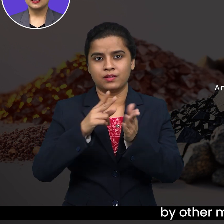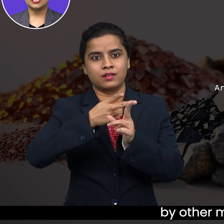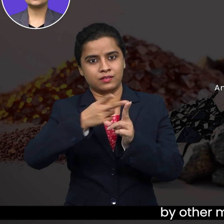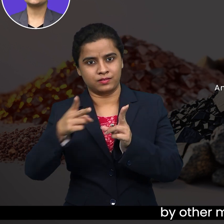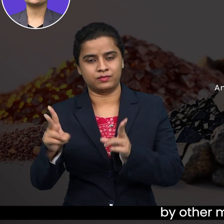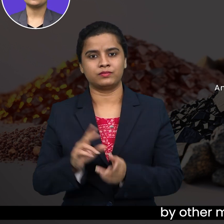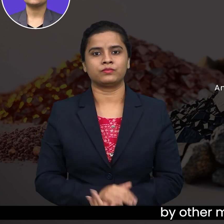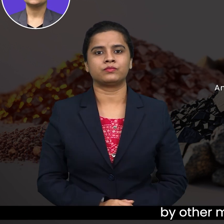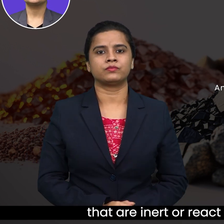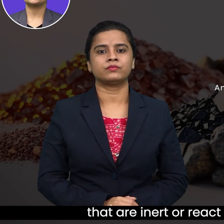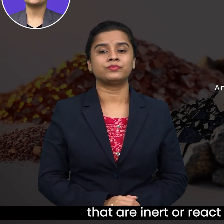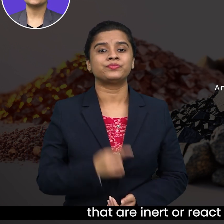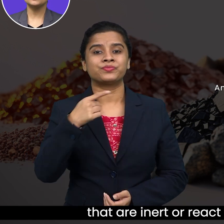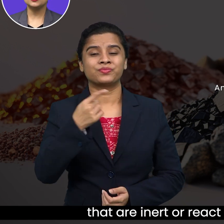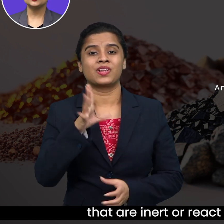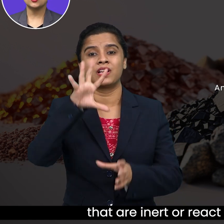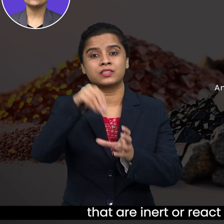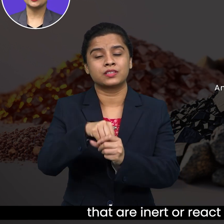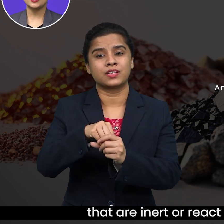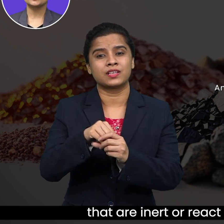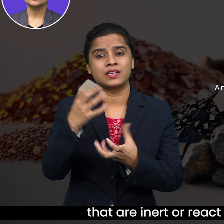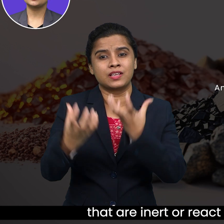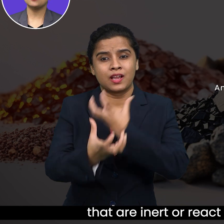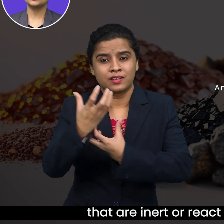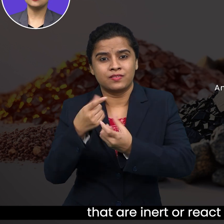Zn, etc. that are inert or